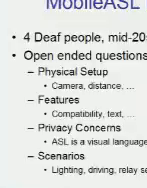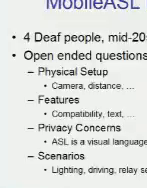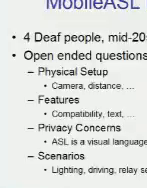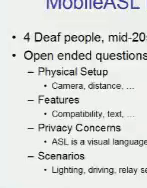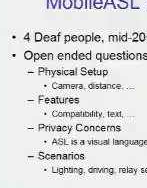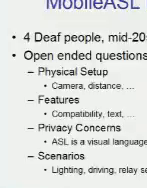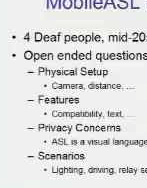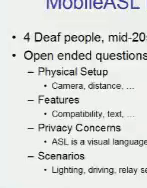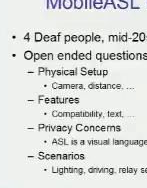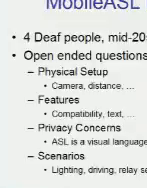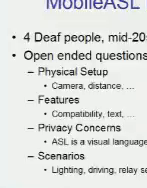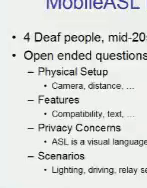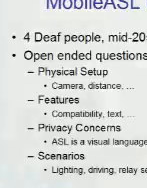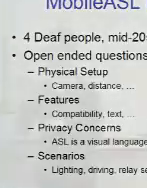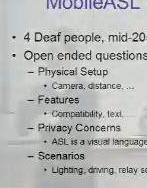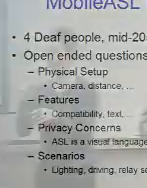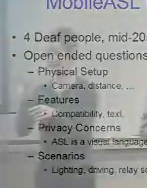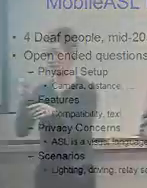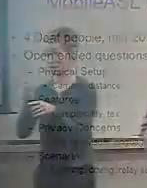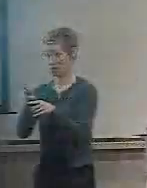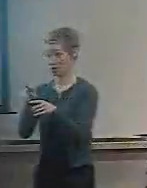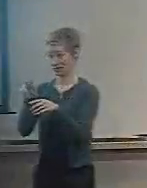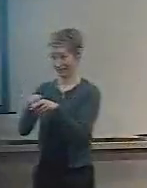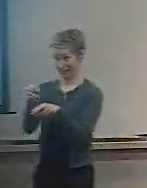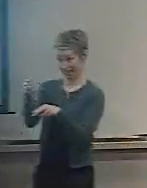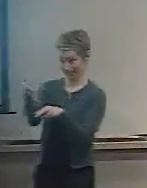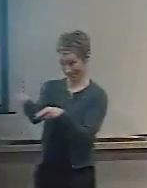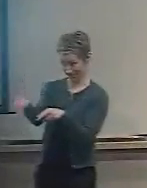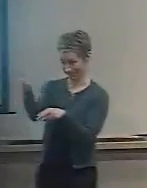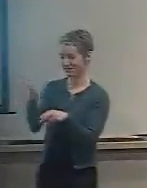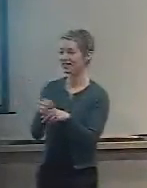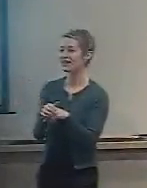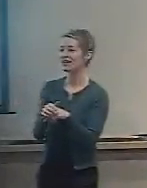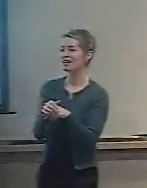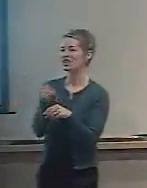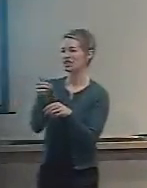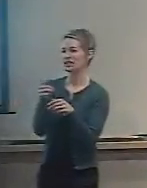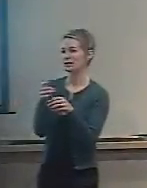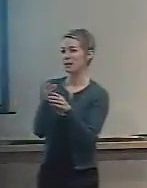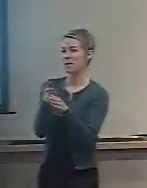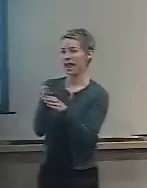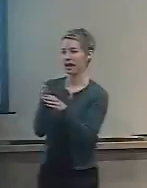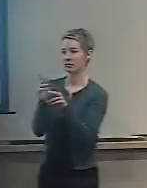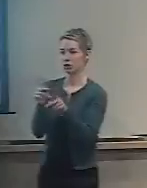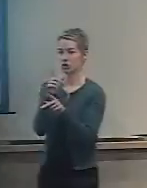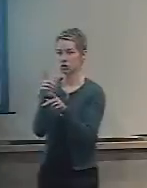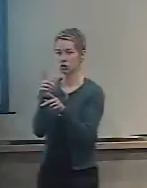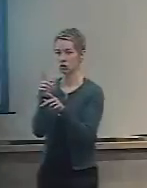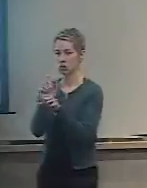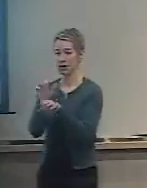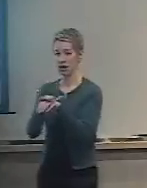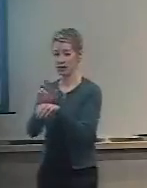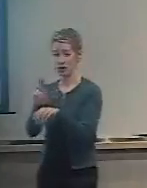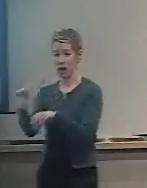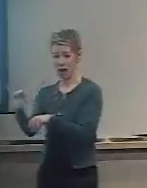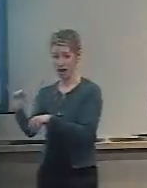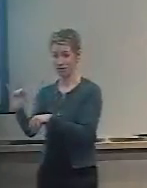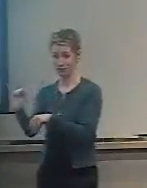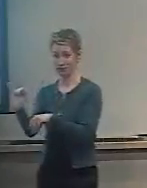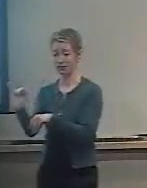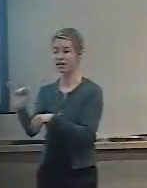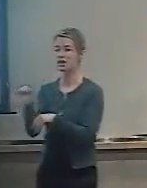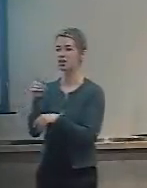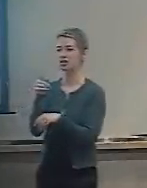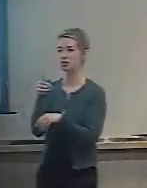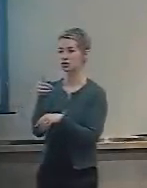So Anna Cavender is sitting over here, has been the main mover on the user interface. And she got